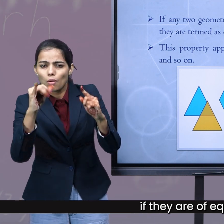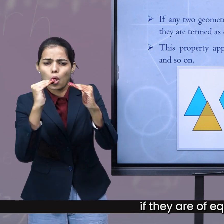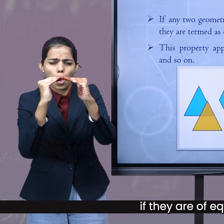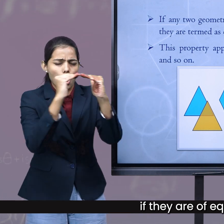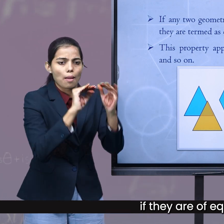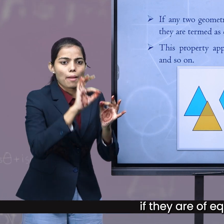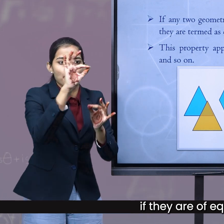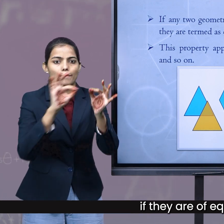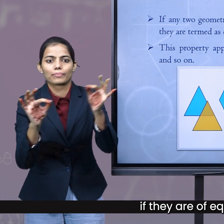measure.